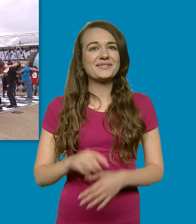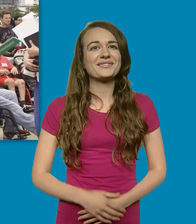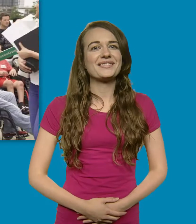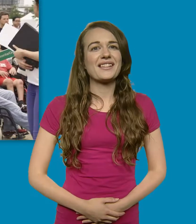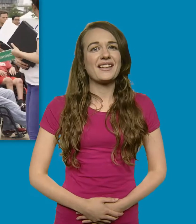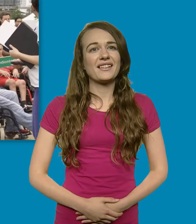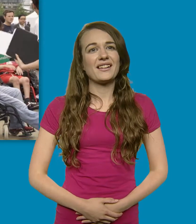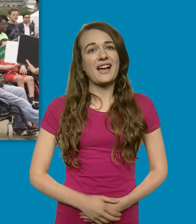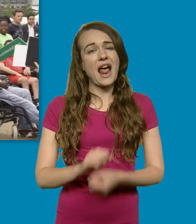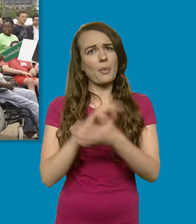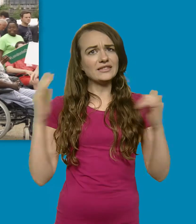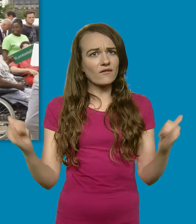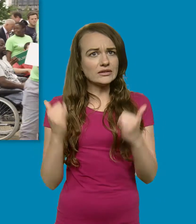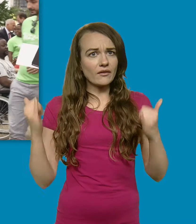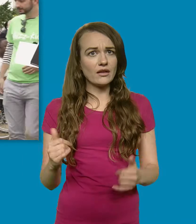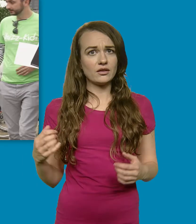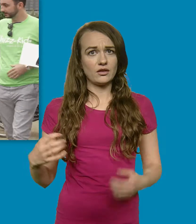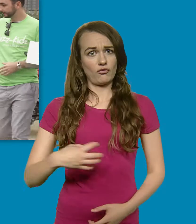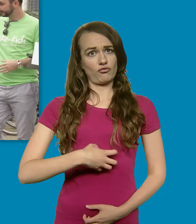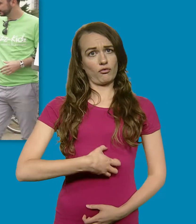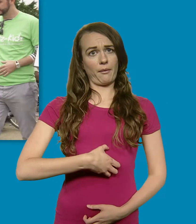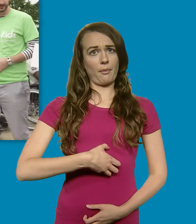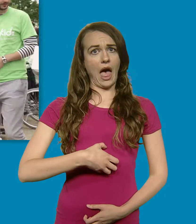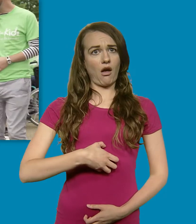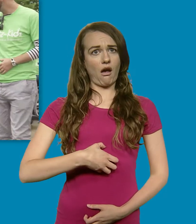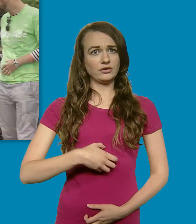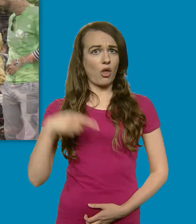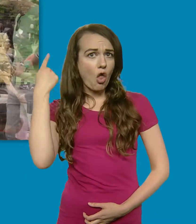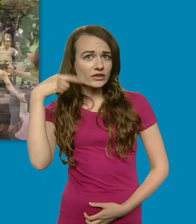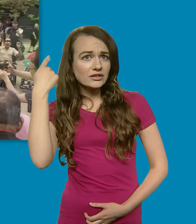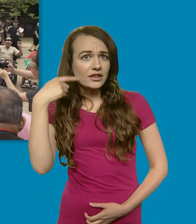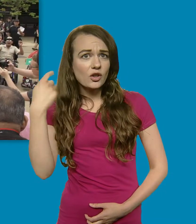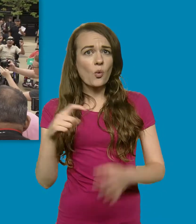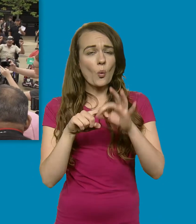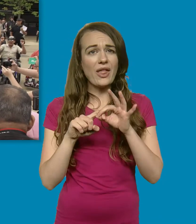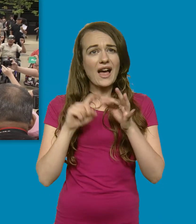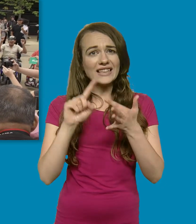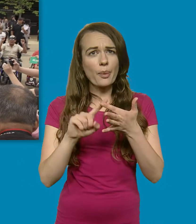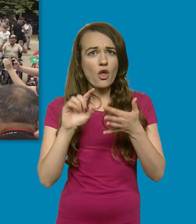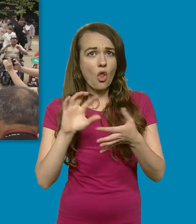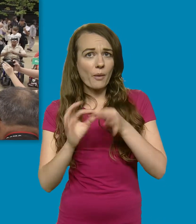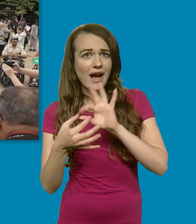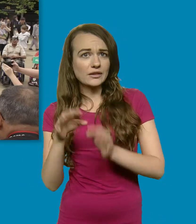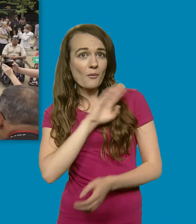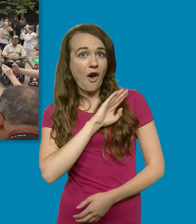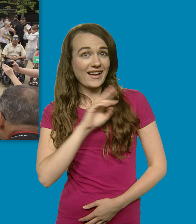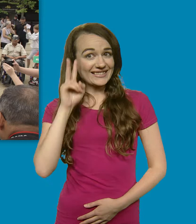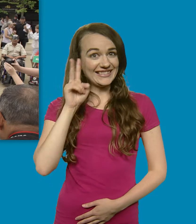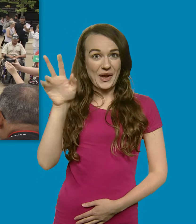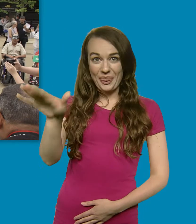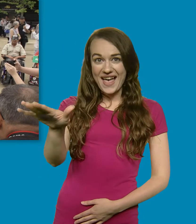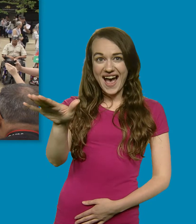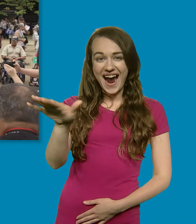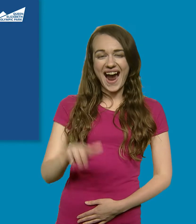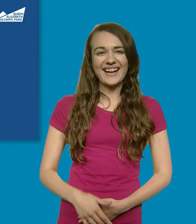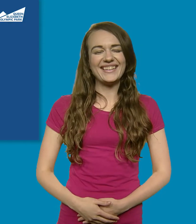Liberty Festival is jointly presented by the Mayor of London and Queen Elizabeth Olympic Park. See you